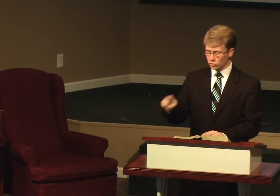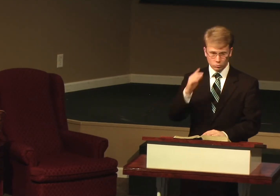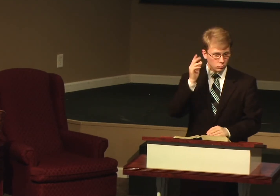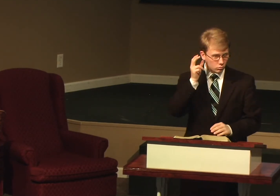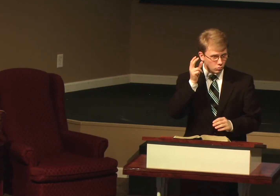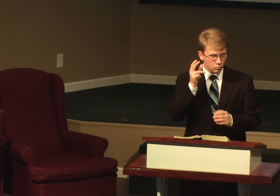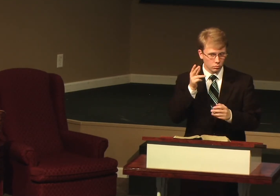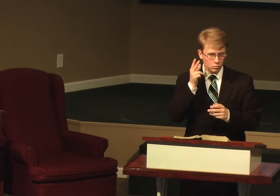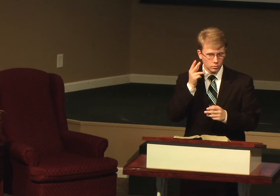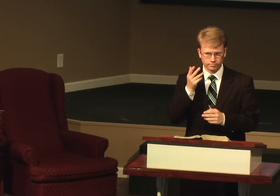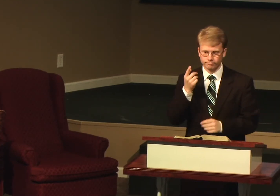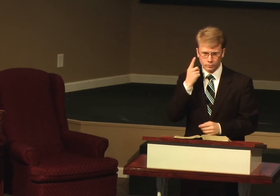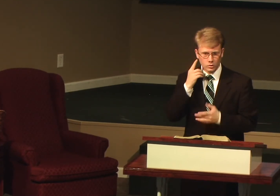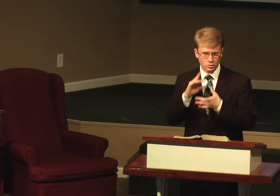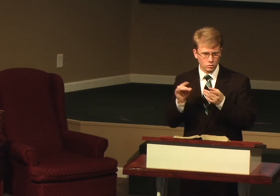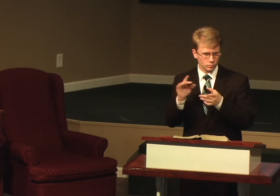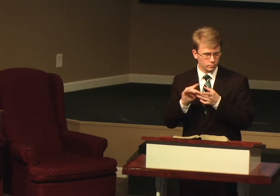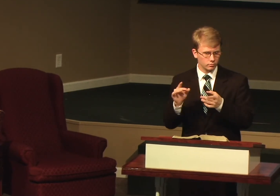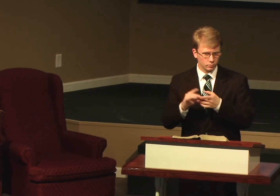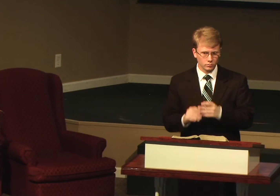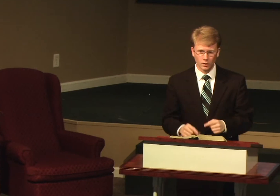church. You know the stories.